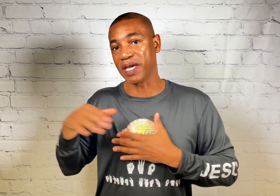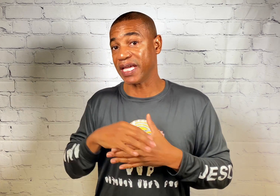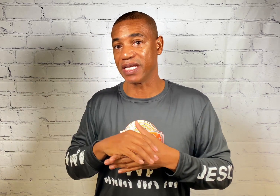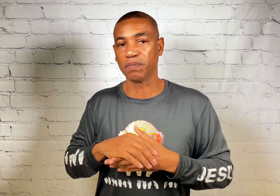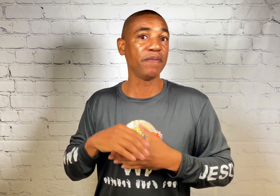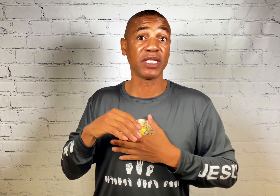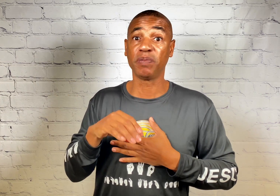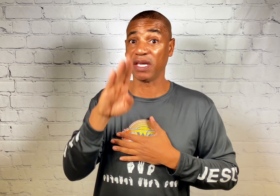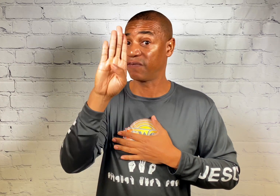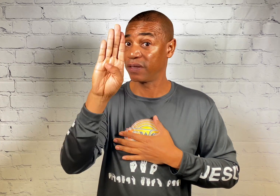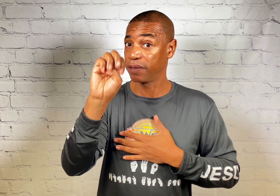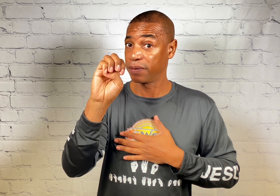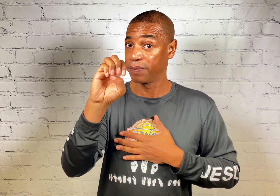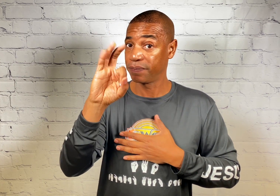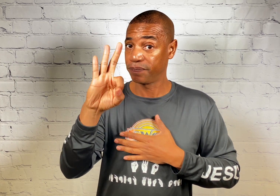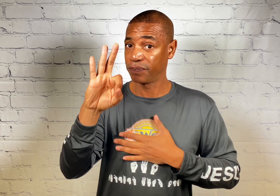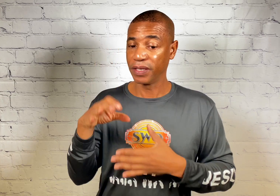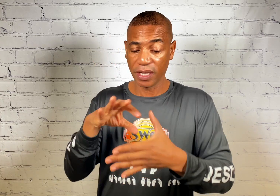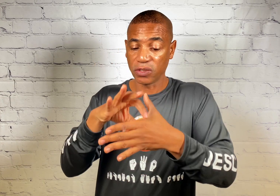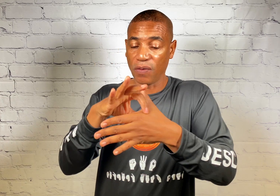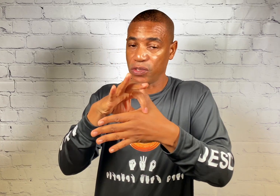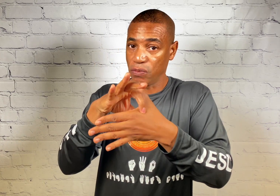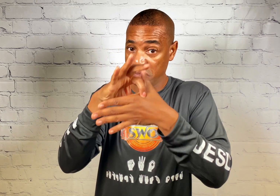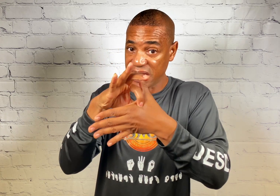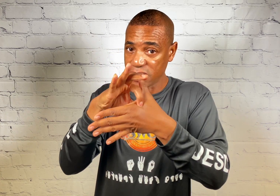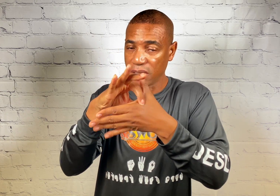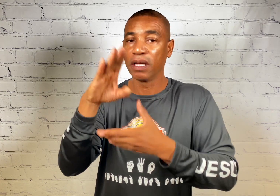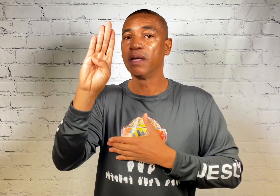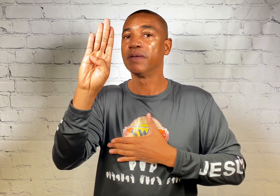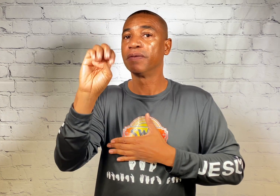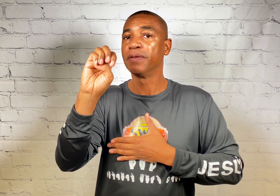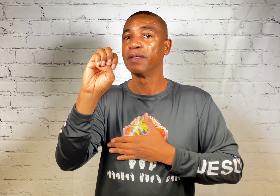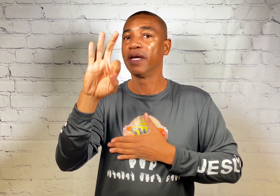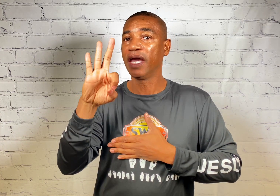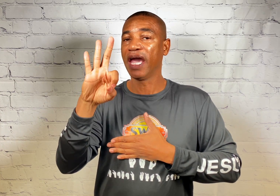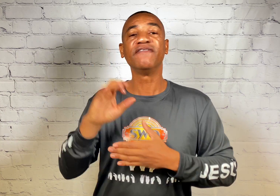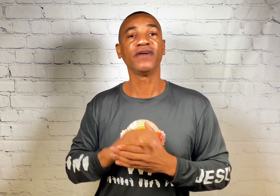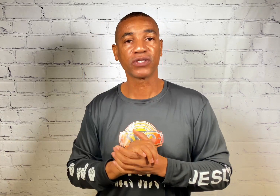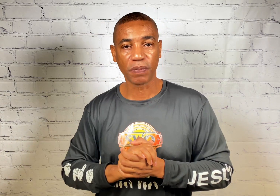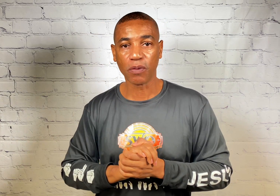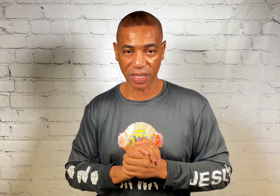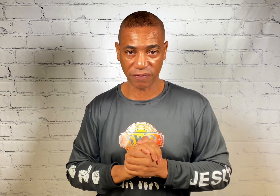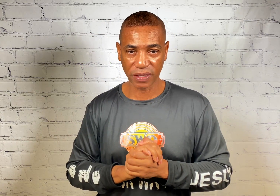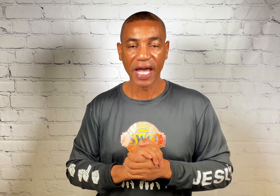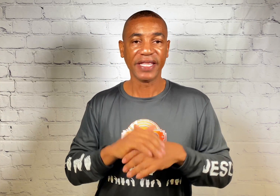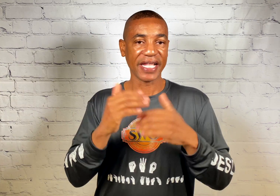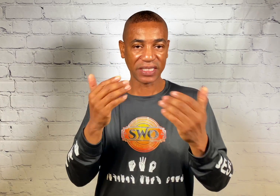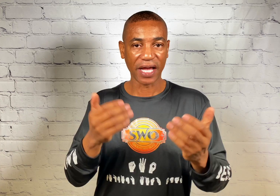that is. Maybe it's beef. So I would do meat and finger spell beef. That is how